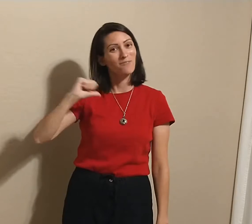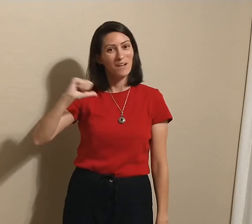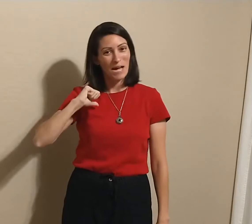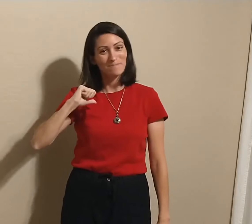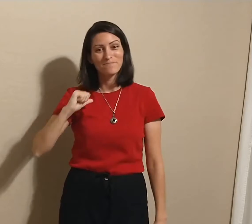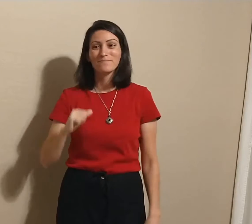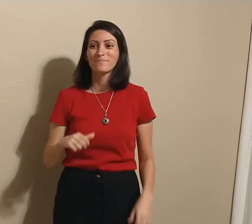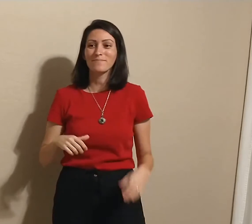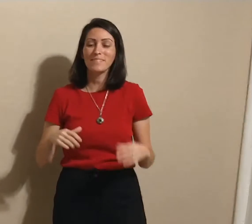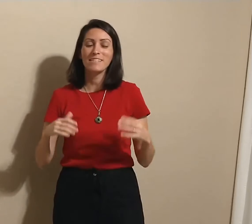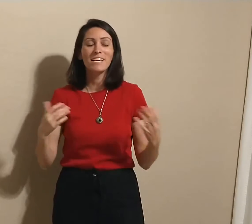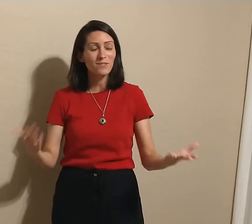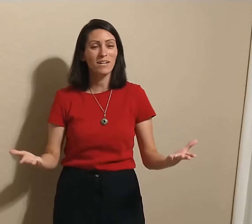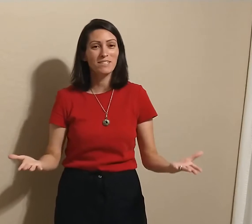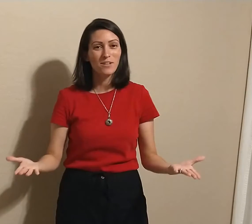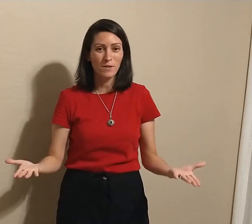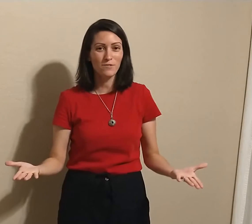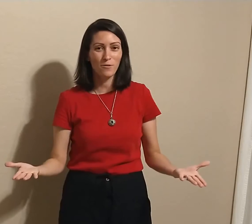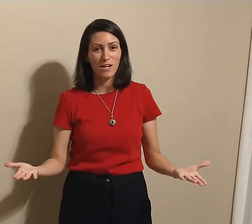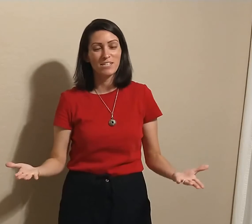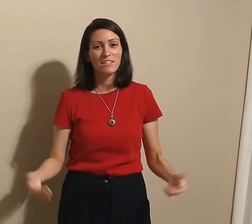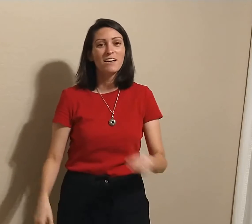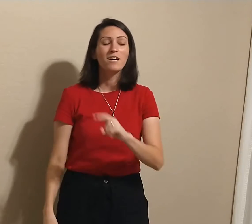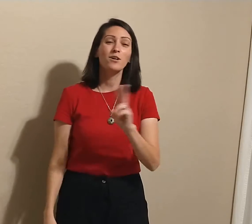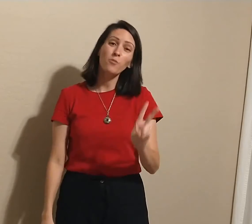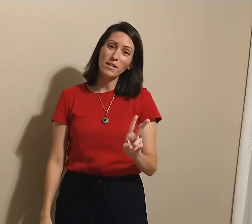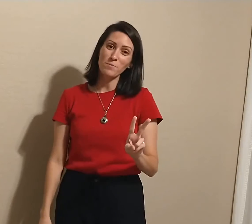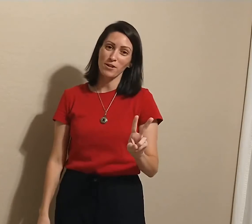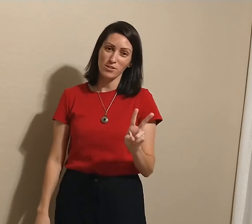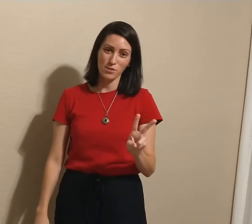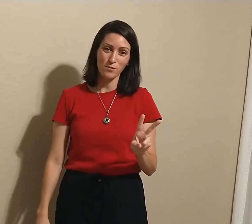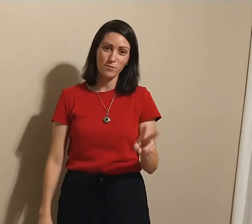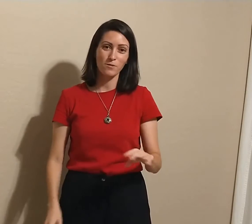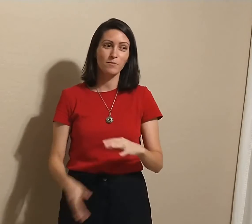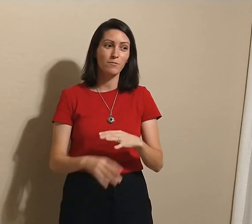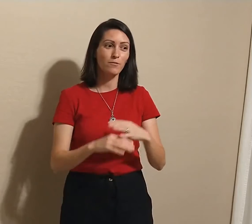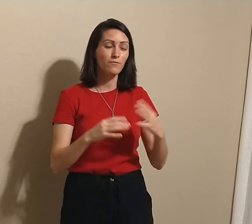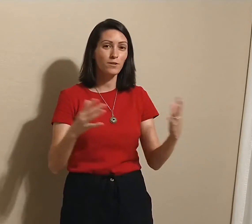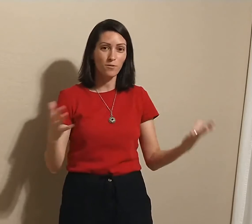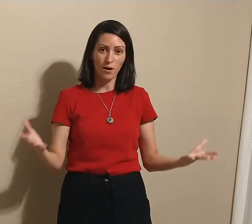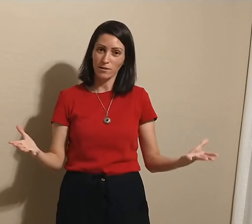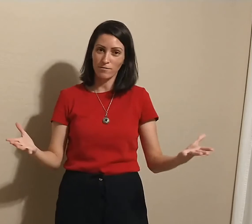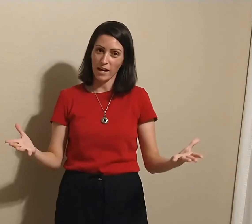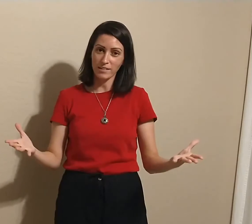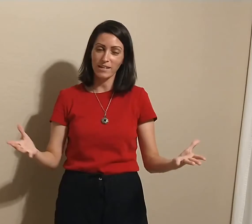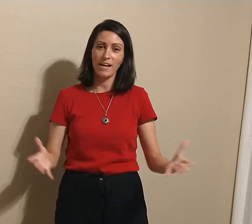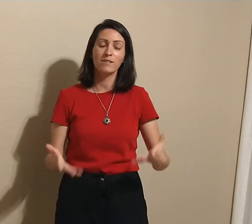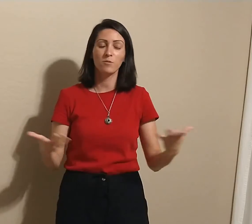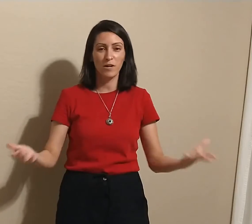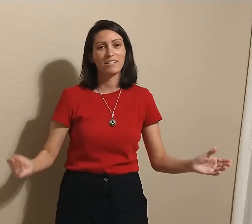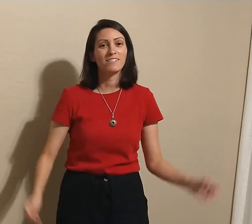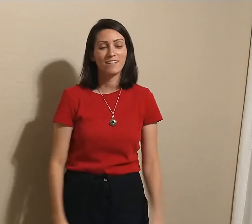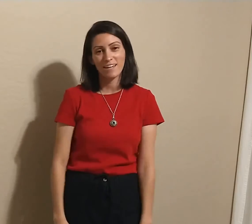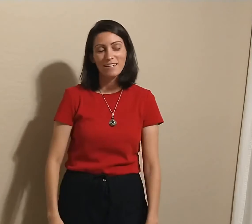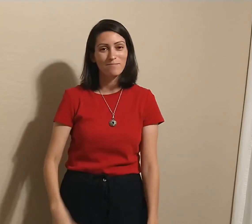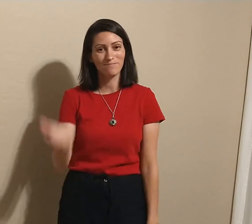and I. Thank you guys so much for watching. Go watch part 2 where I'm going to review all of that and then we'll practice singing it.